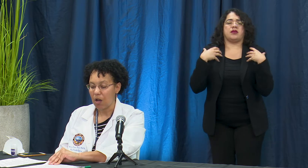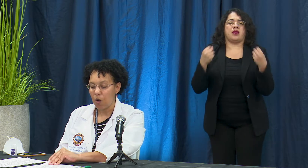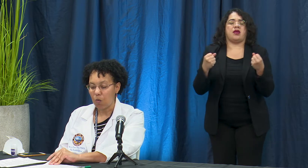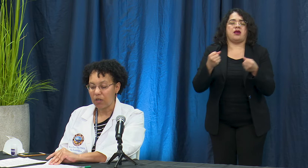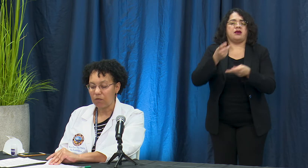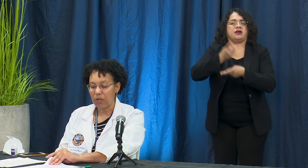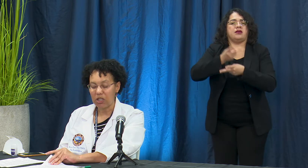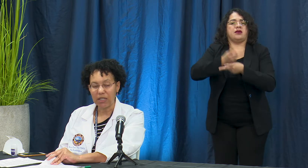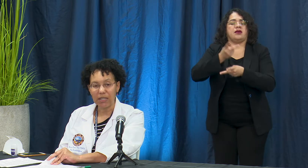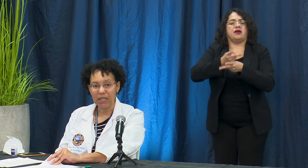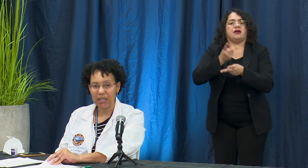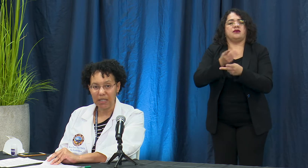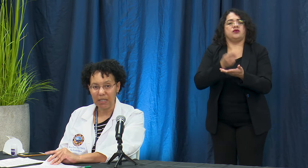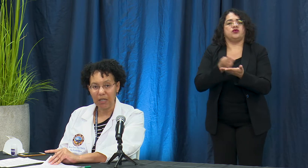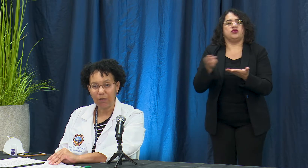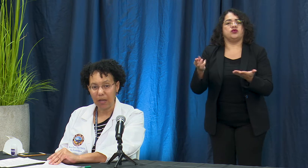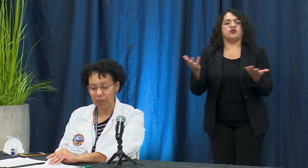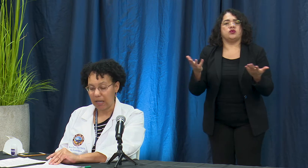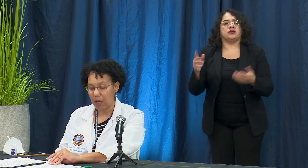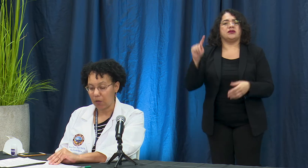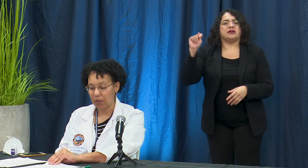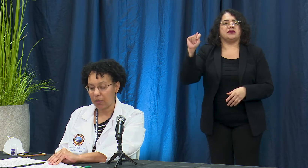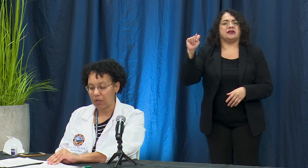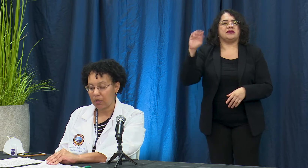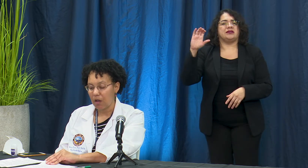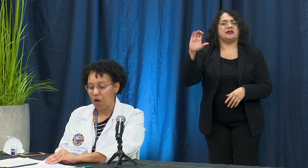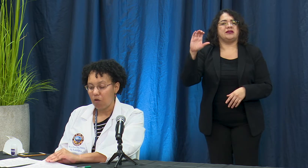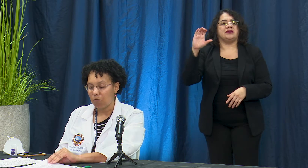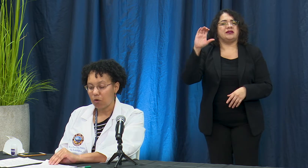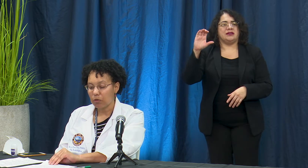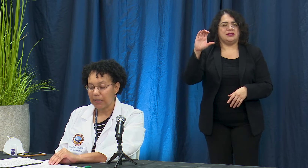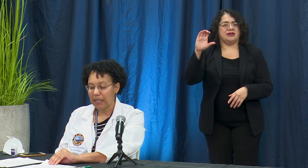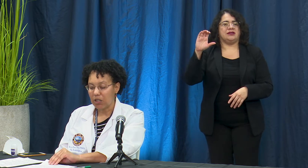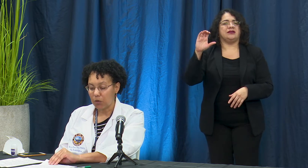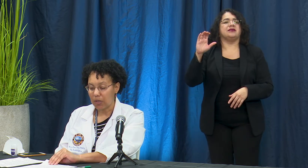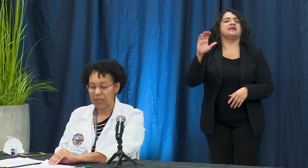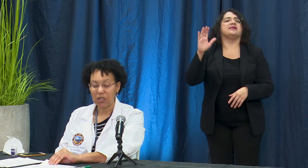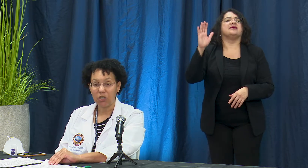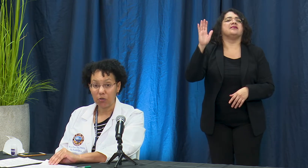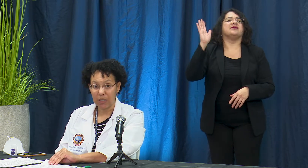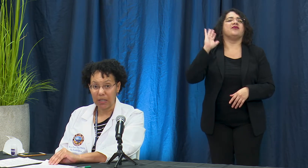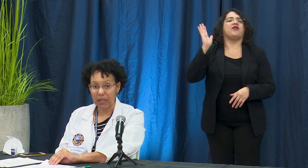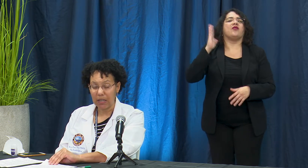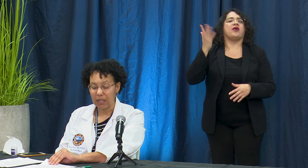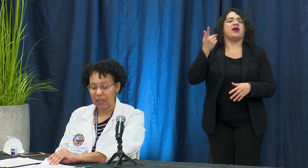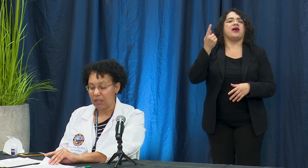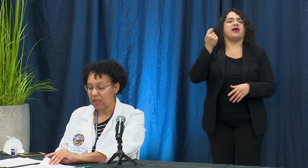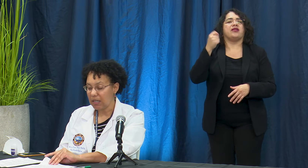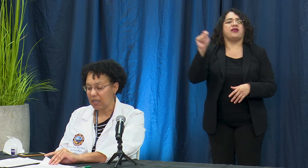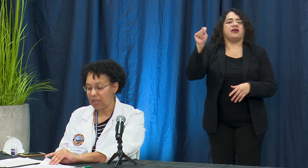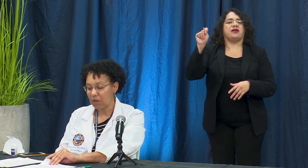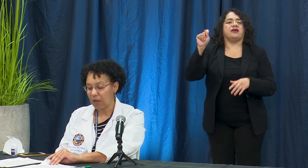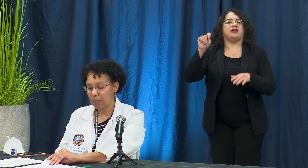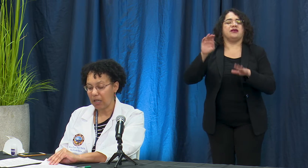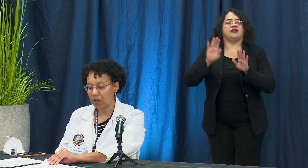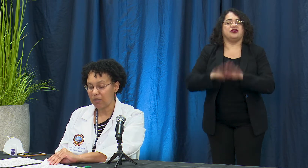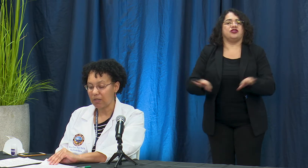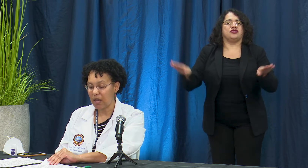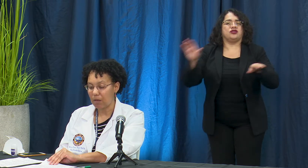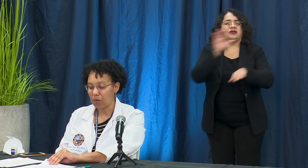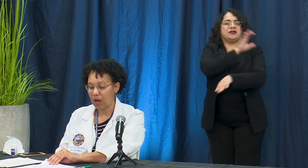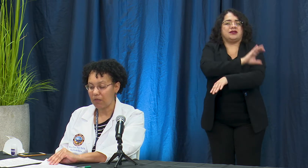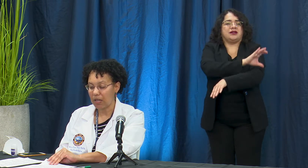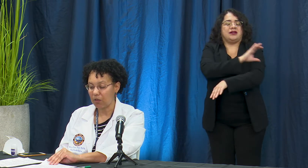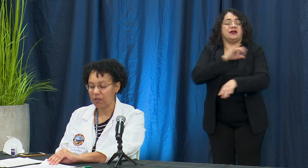community, one of which is TCC Family Health. Formerly known as the Children's Clinic, TCC Family Health